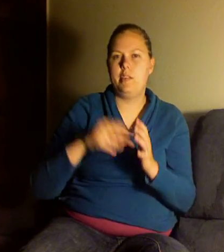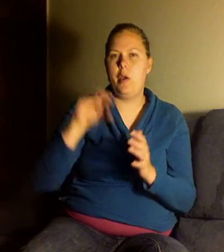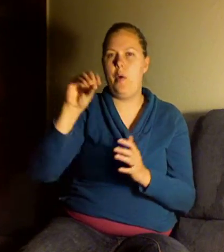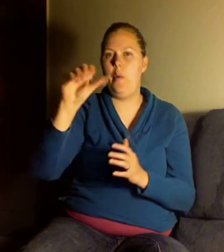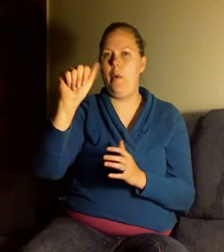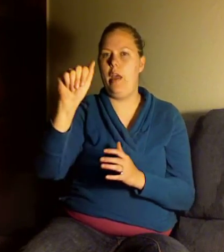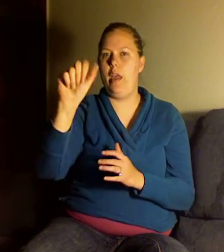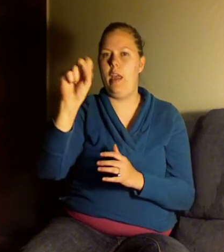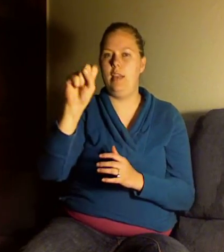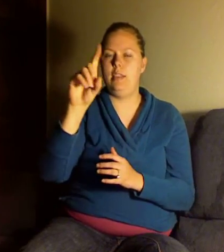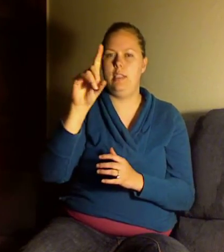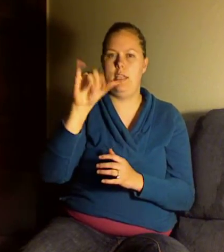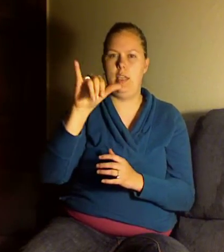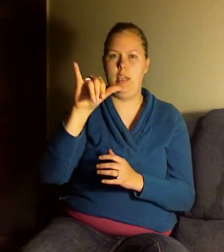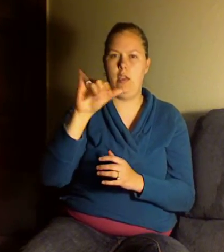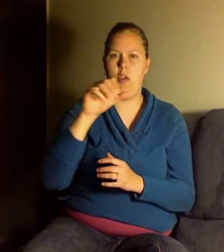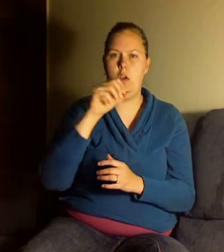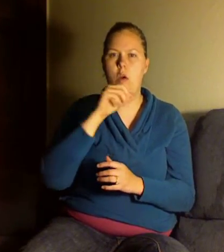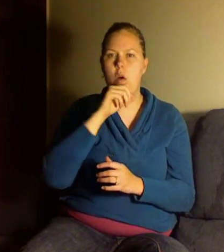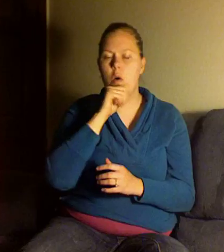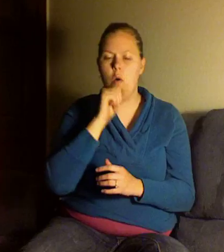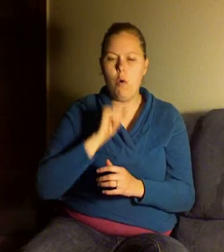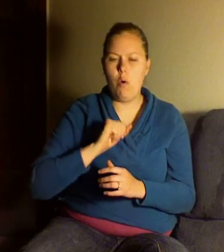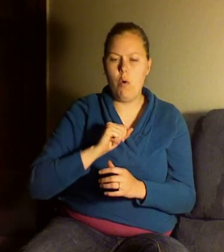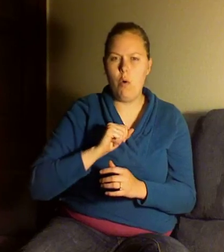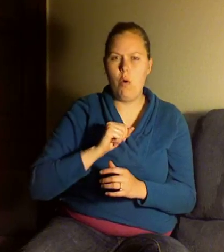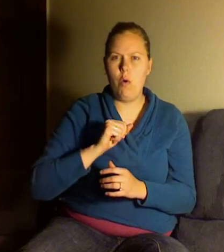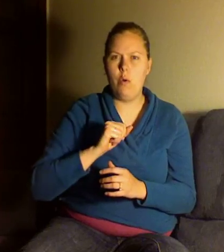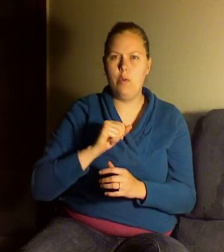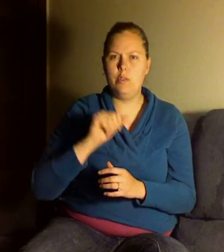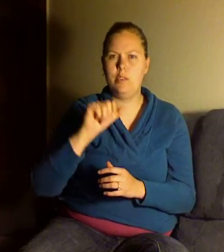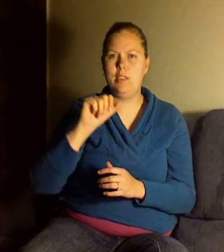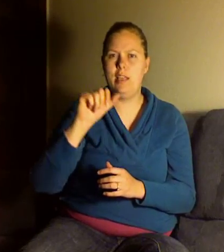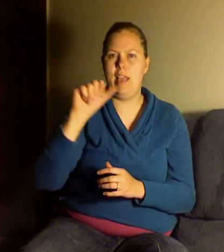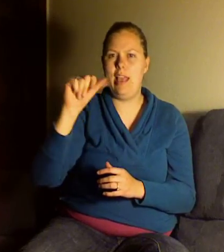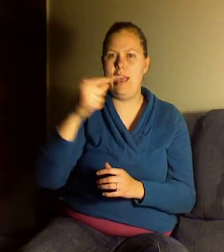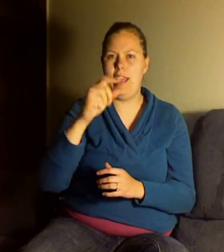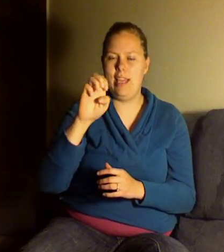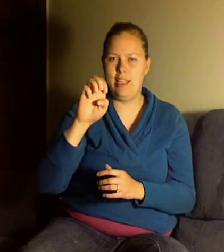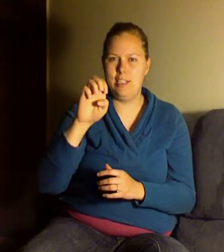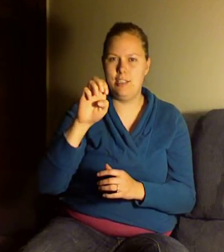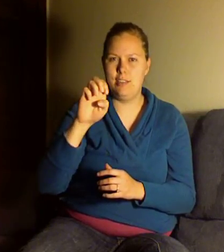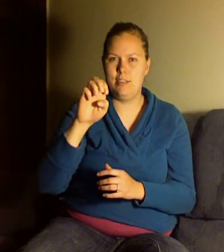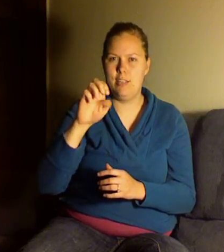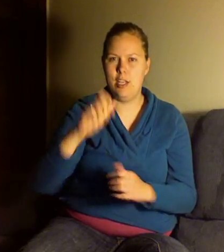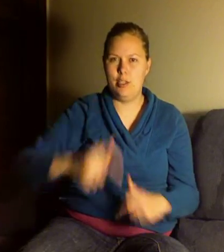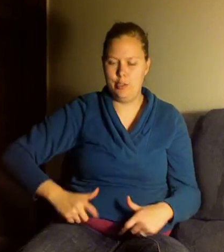old age, old age, old age survivors,